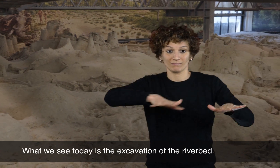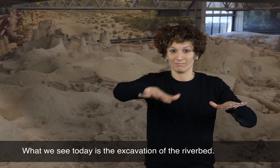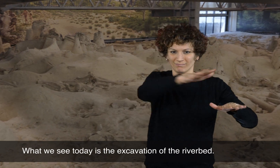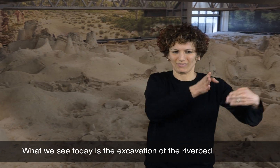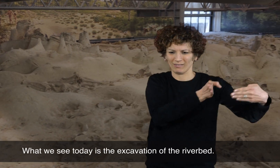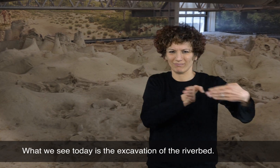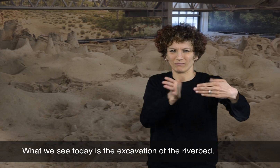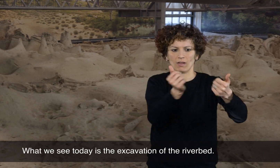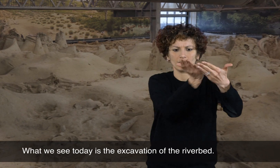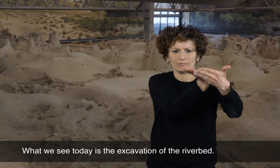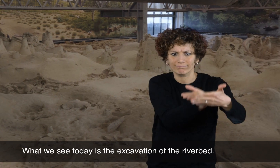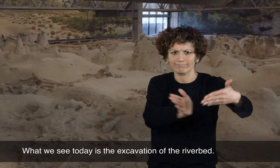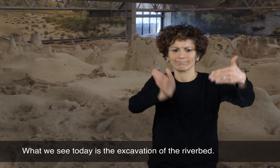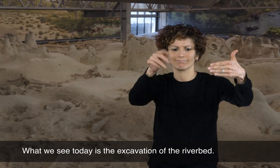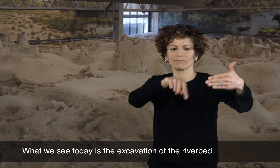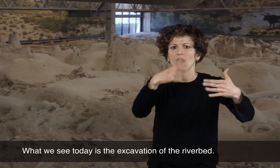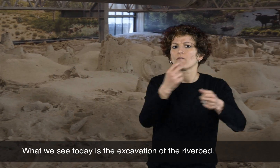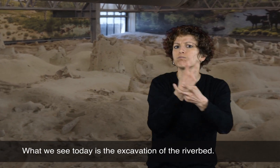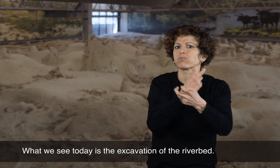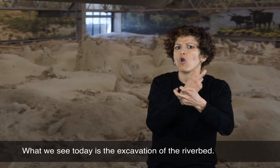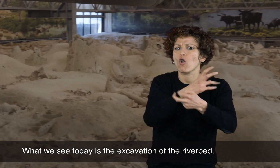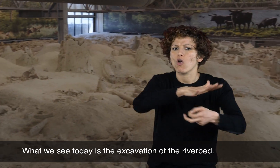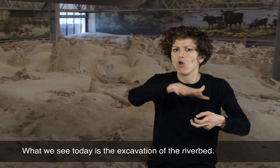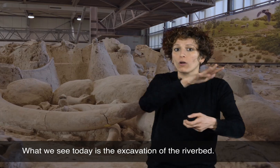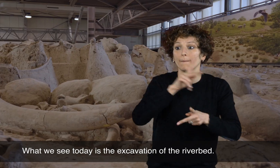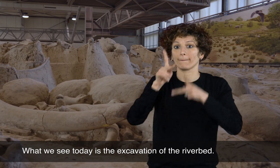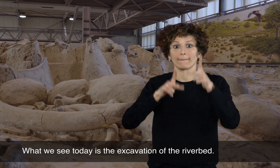What we see today is the excavation of the riverbed.